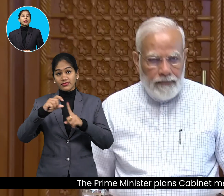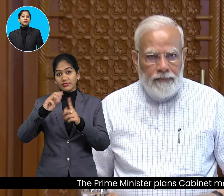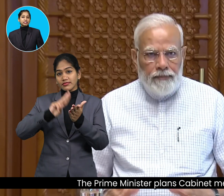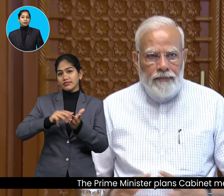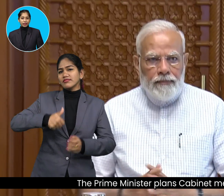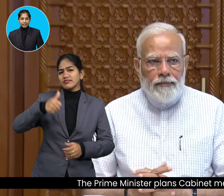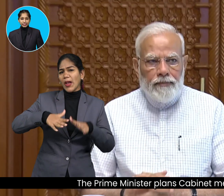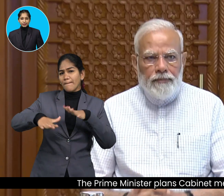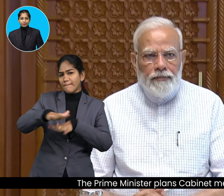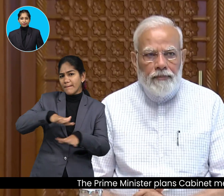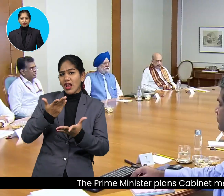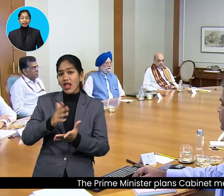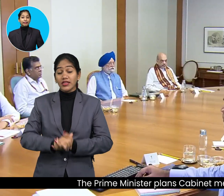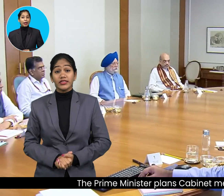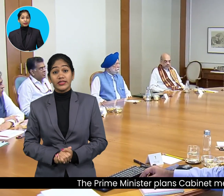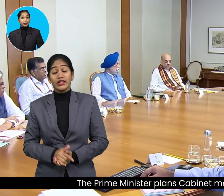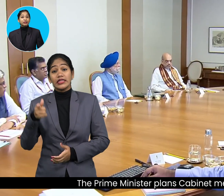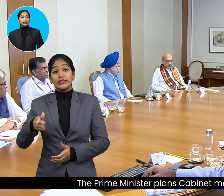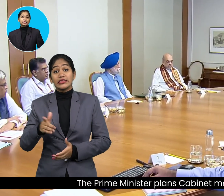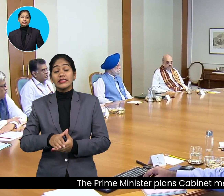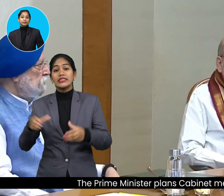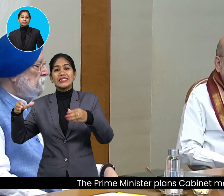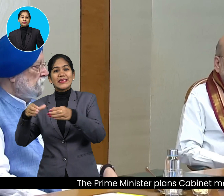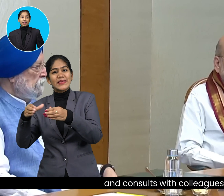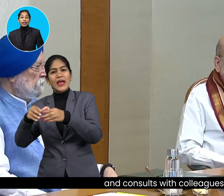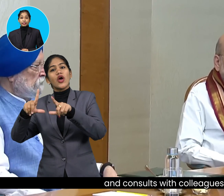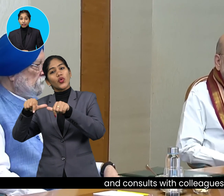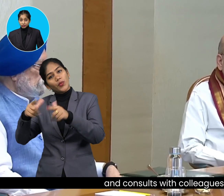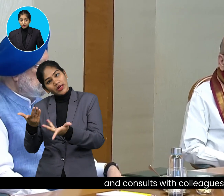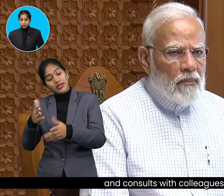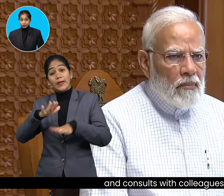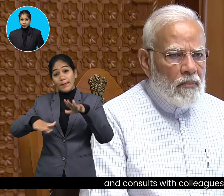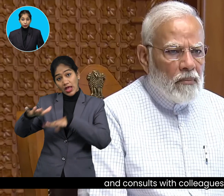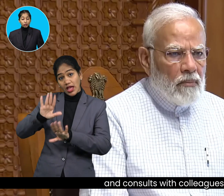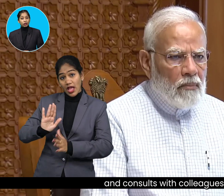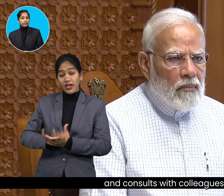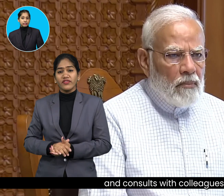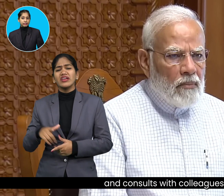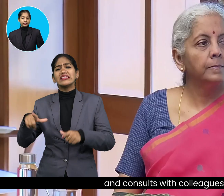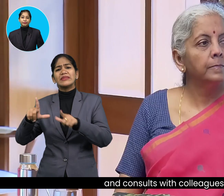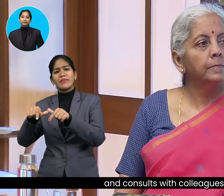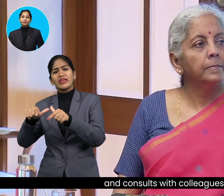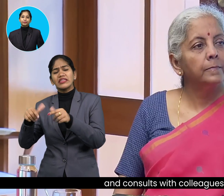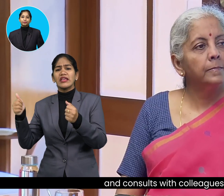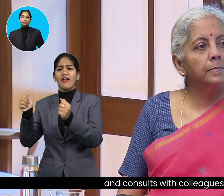The Prime Minister plans cabinet meetings and consults with